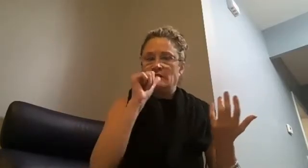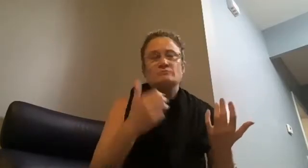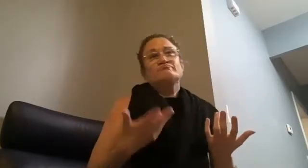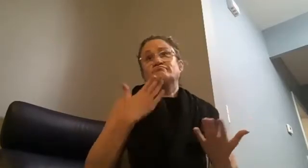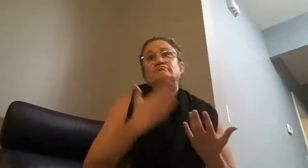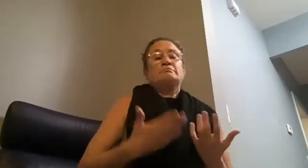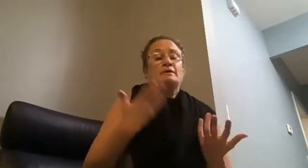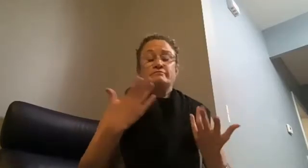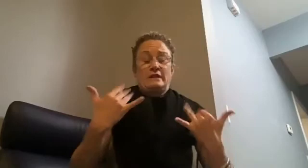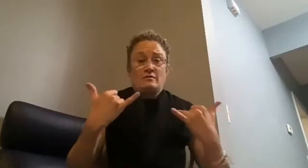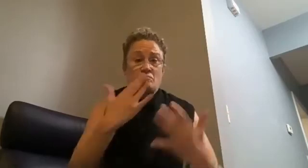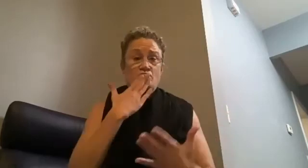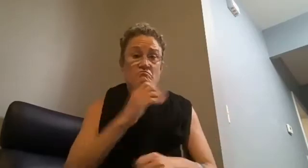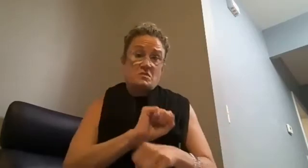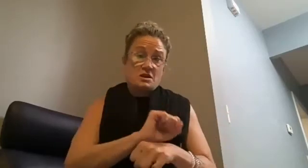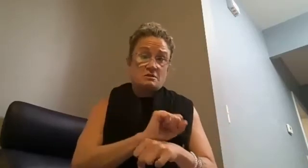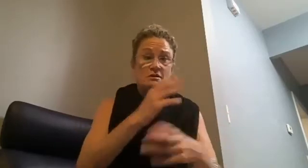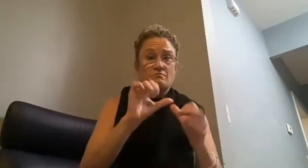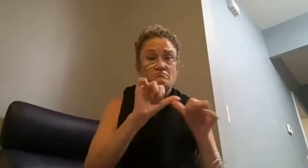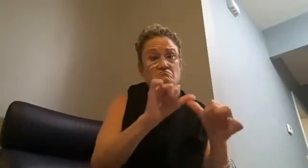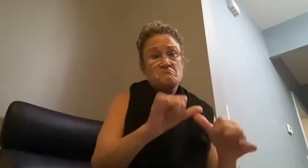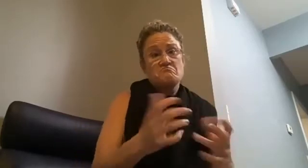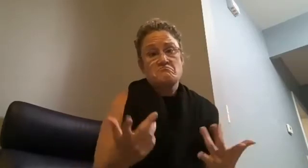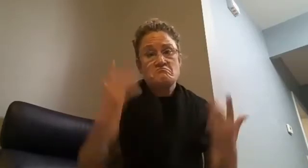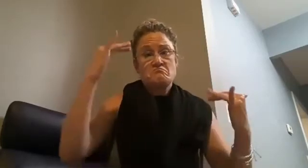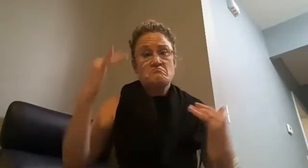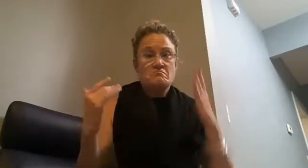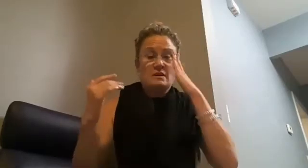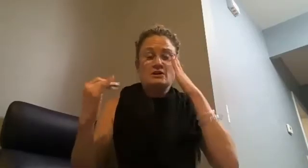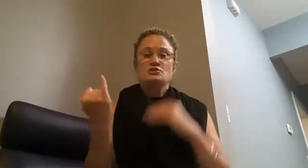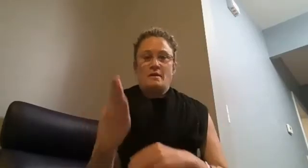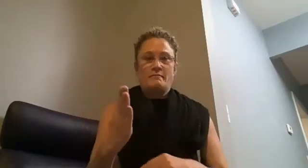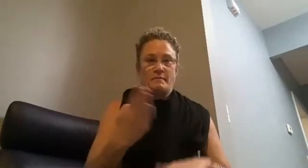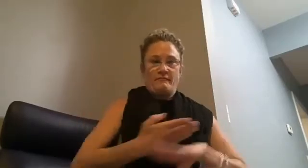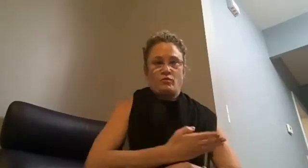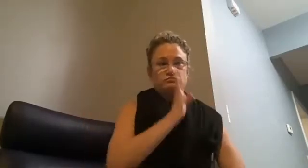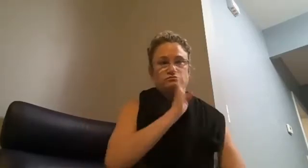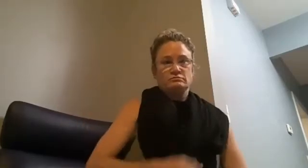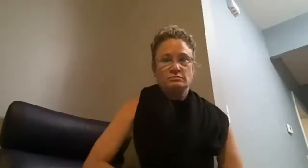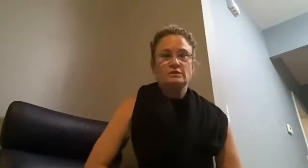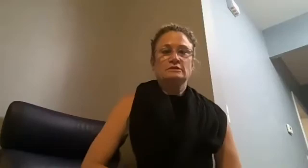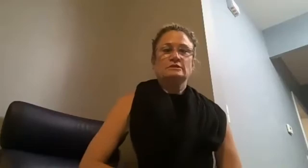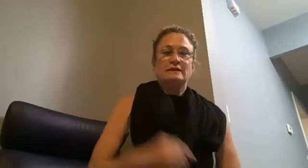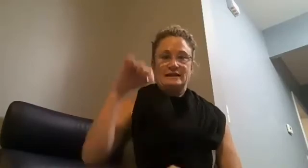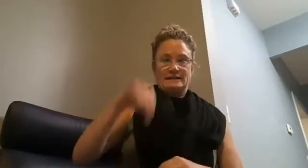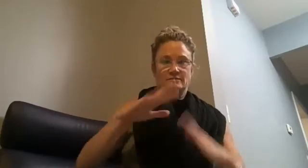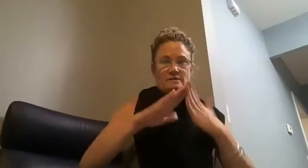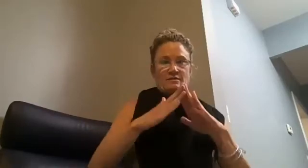working and hope to do so. But I remember I had this one job prior to getting sober, downtown Seattle. I'd gotten a job working